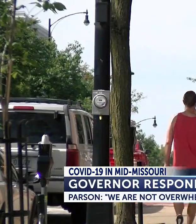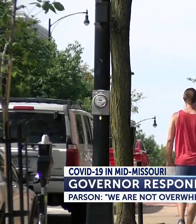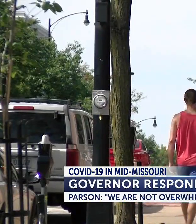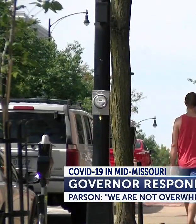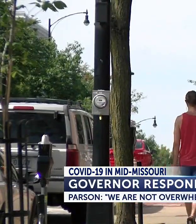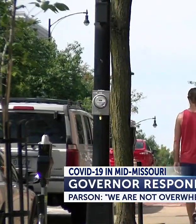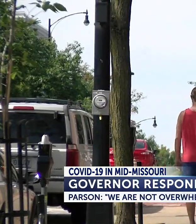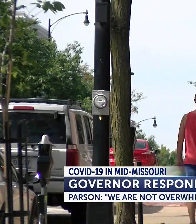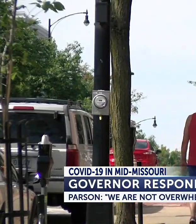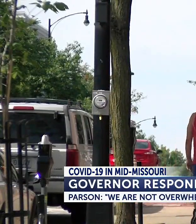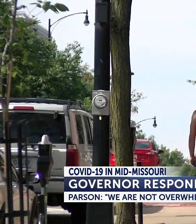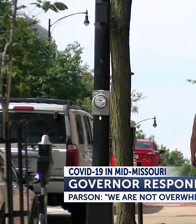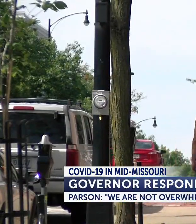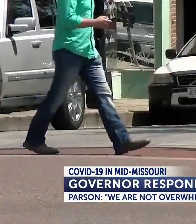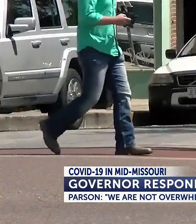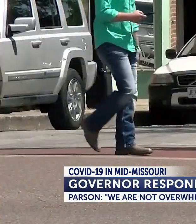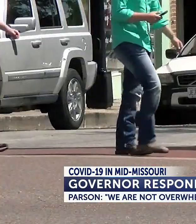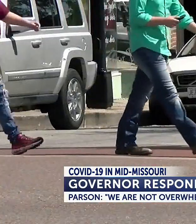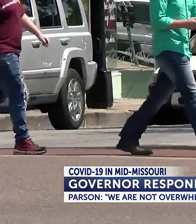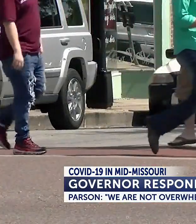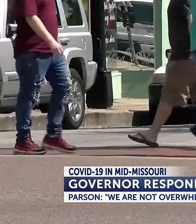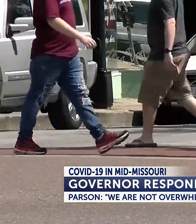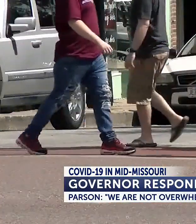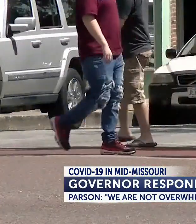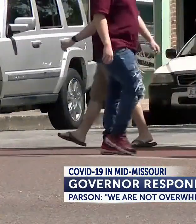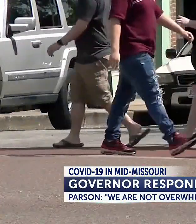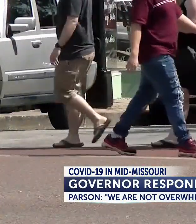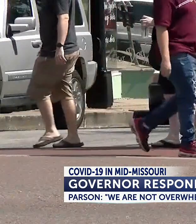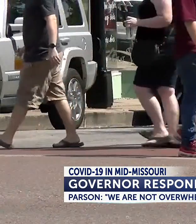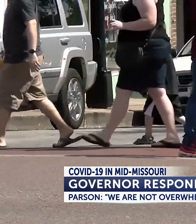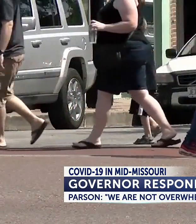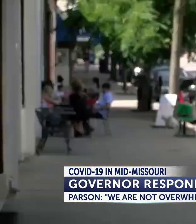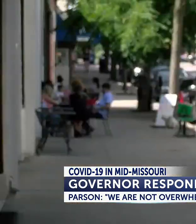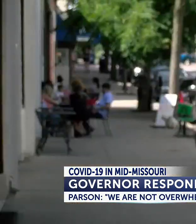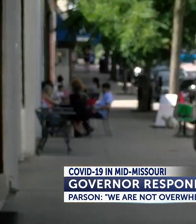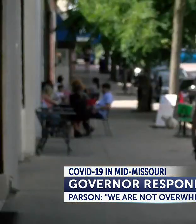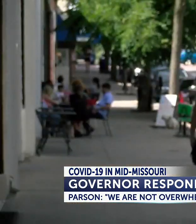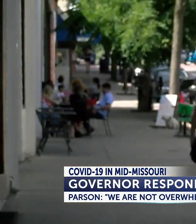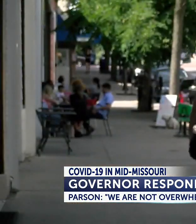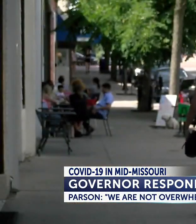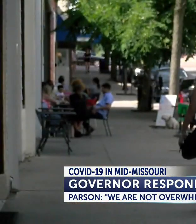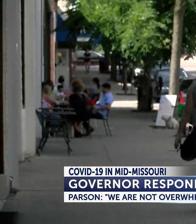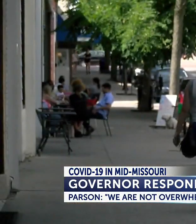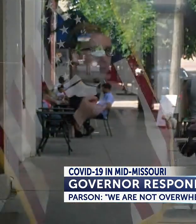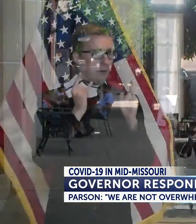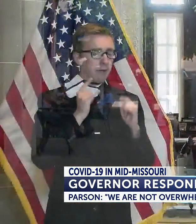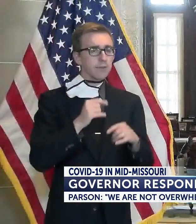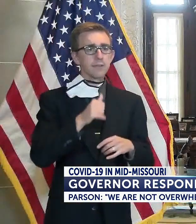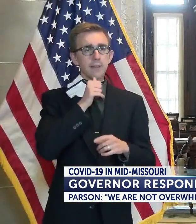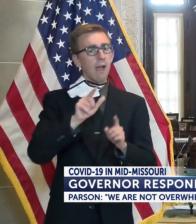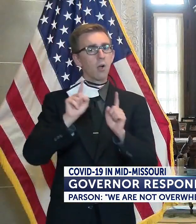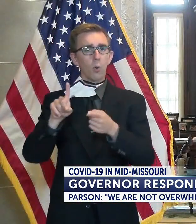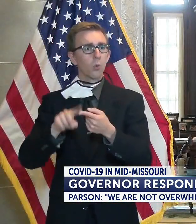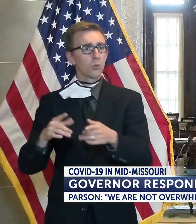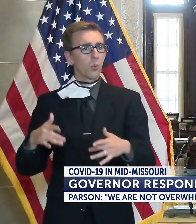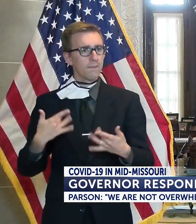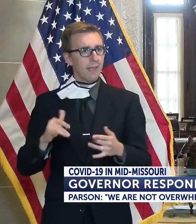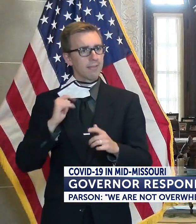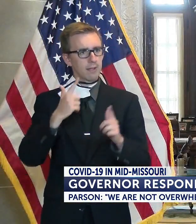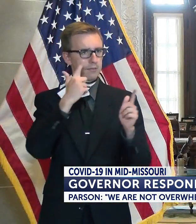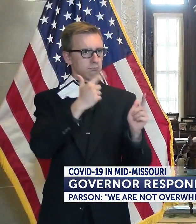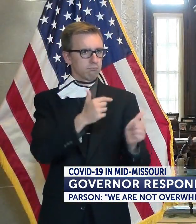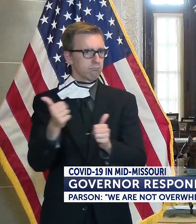to Missourians' personal responsibility to contain the virus. All options, if it's a mask, if it's not going to an event, that's up to